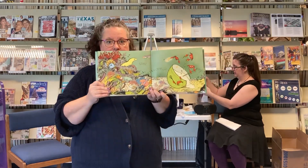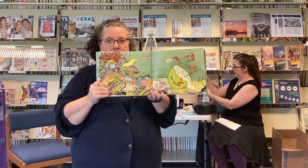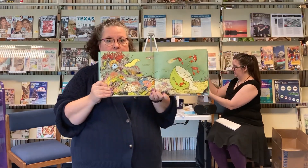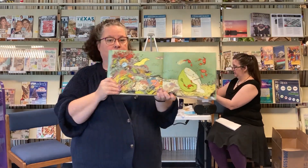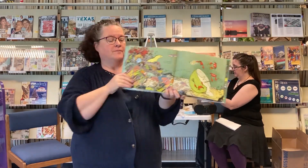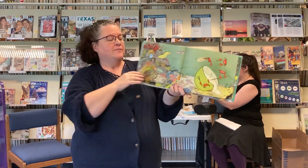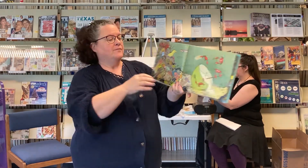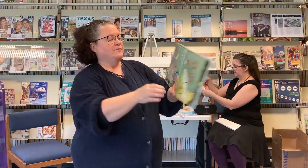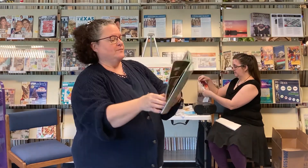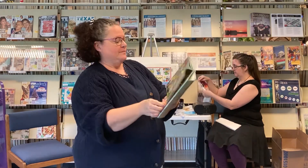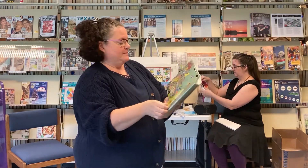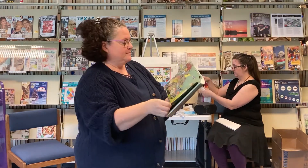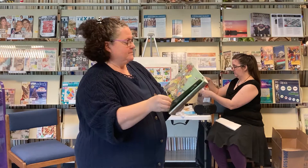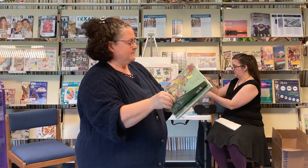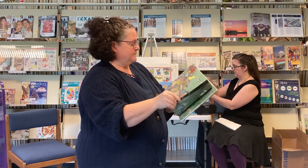now.